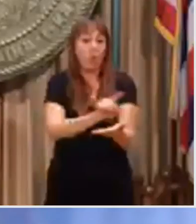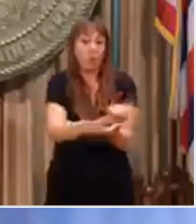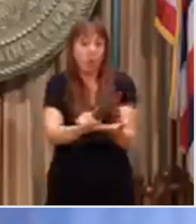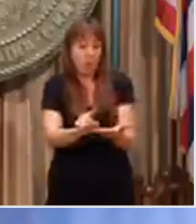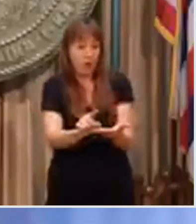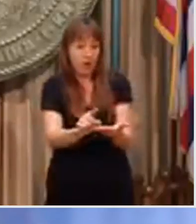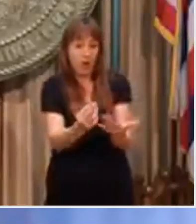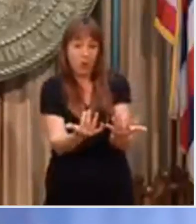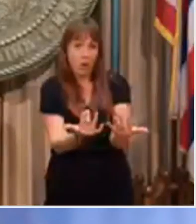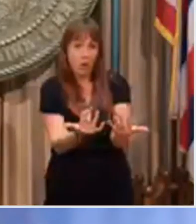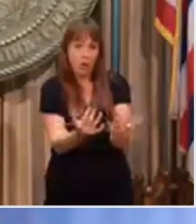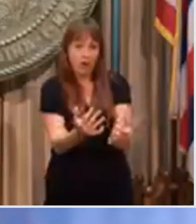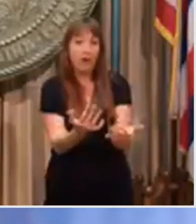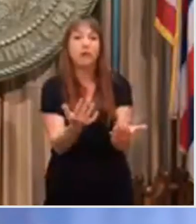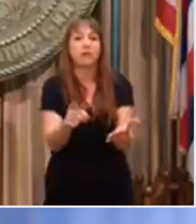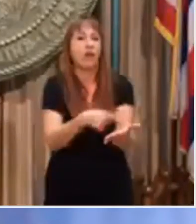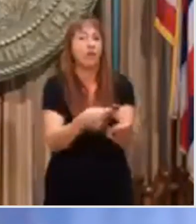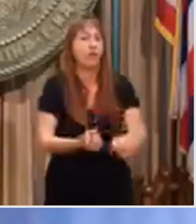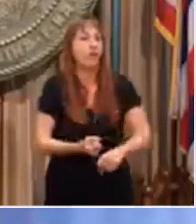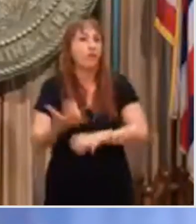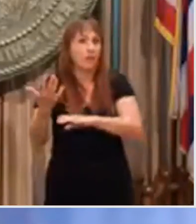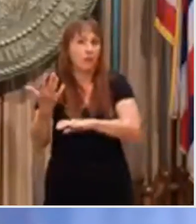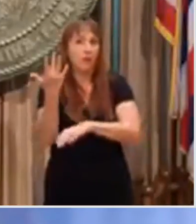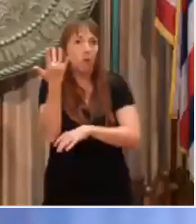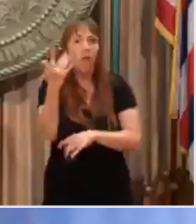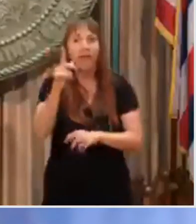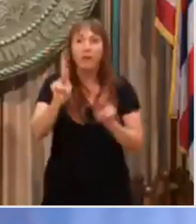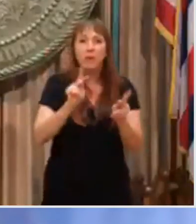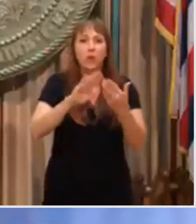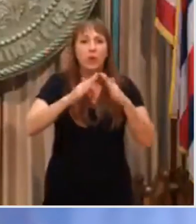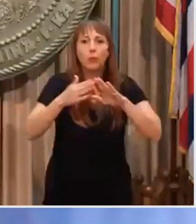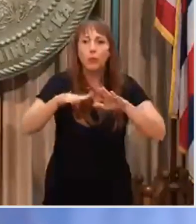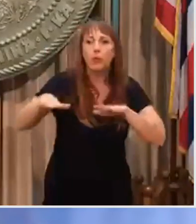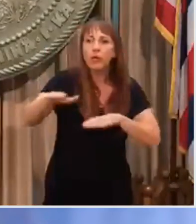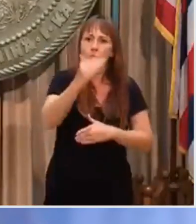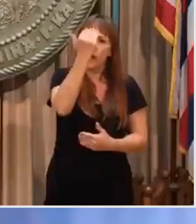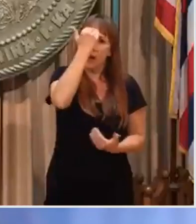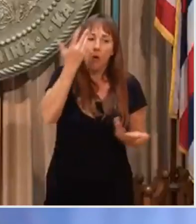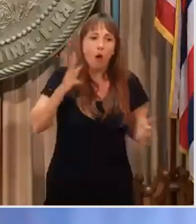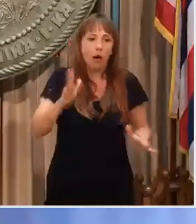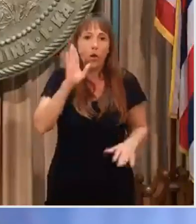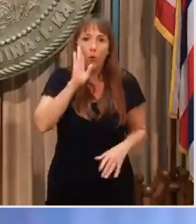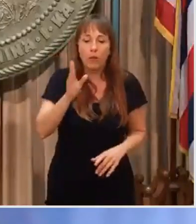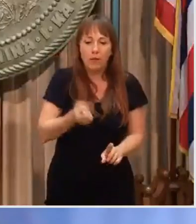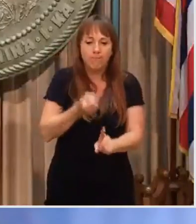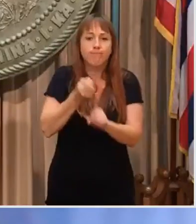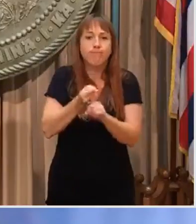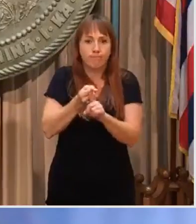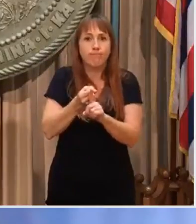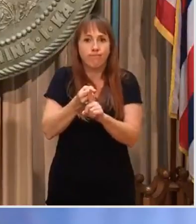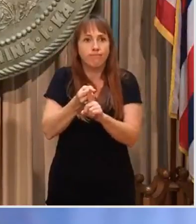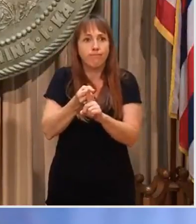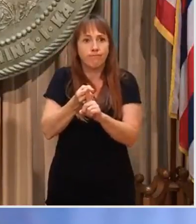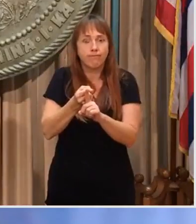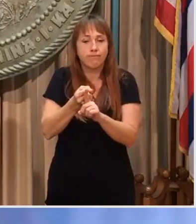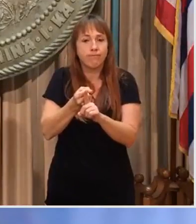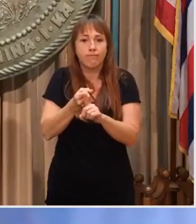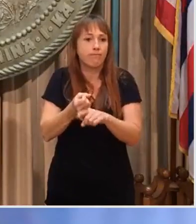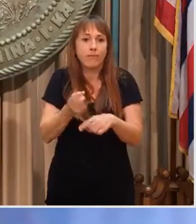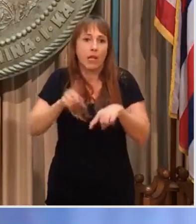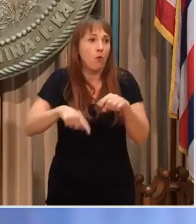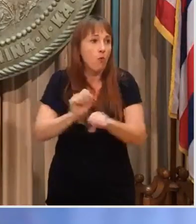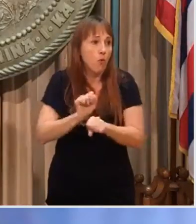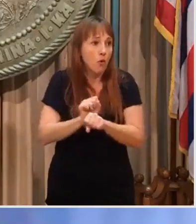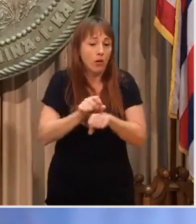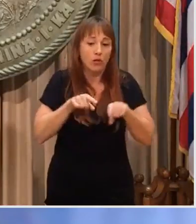1 week waiting period because we know that many in our community will be not